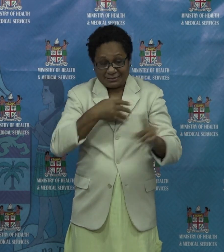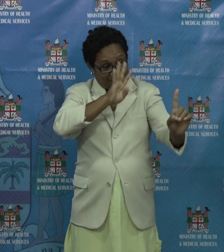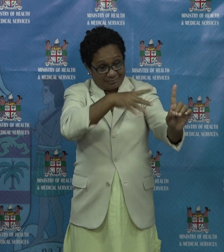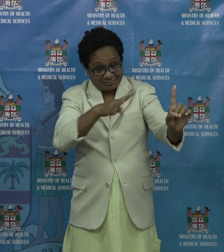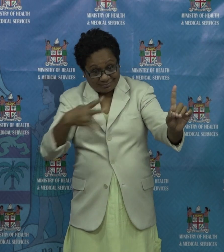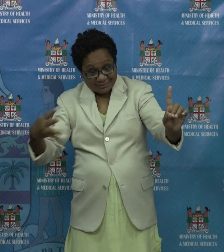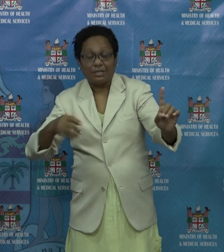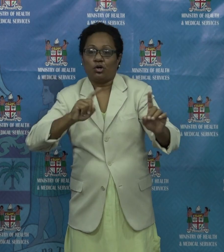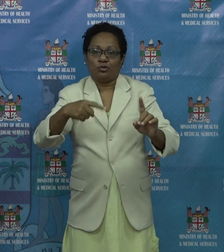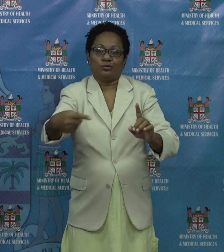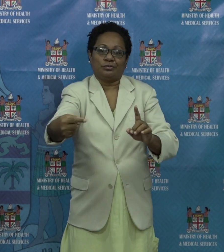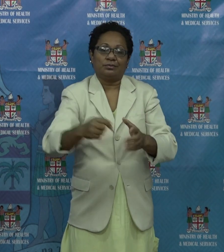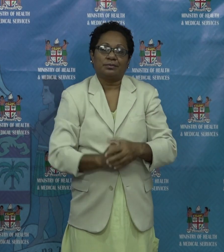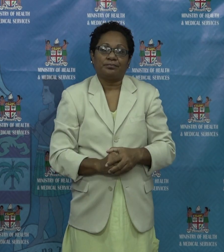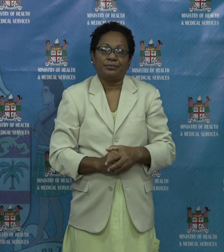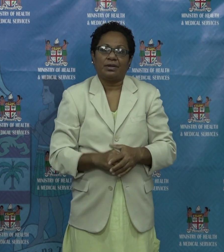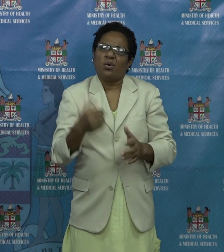reduced the number of